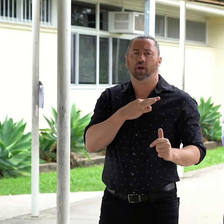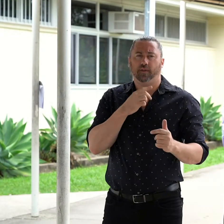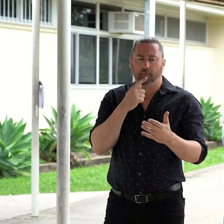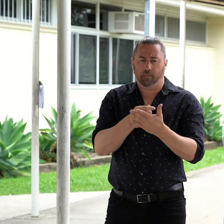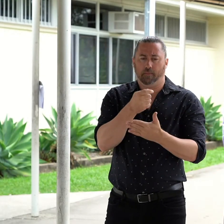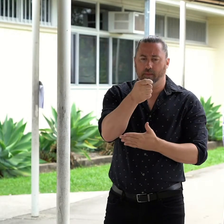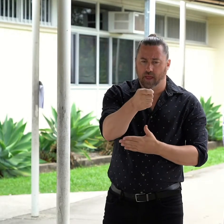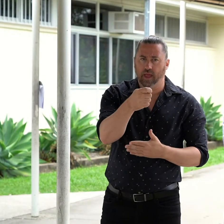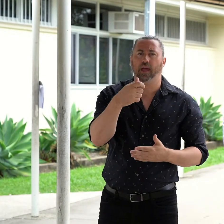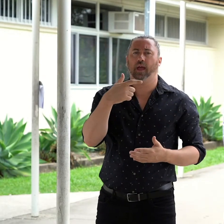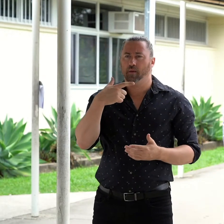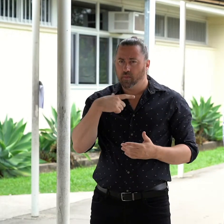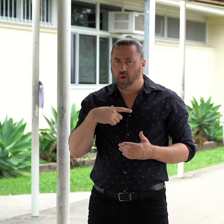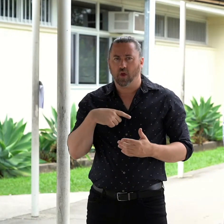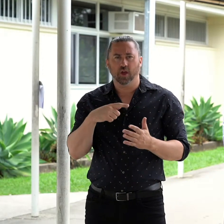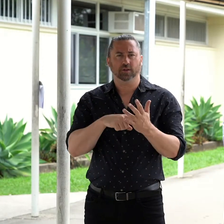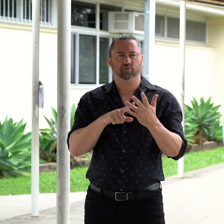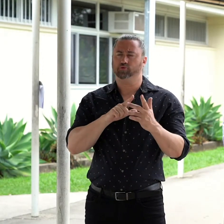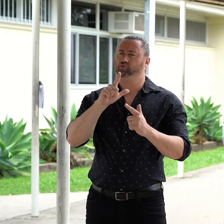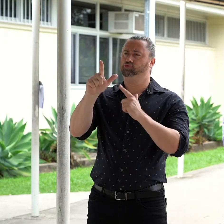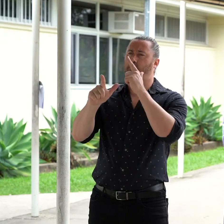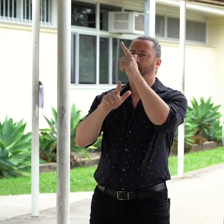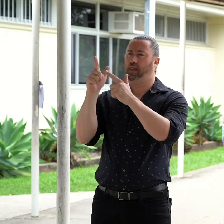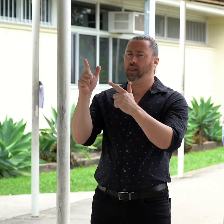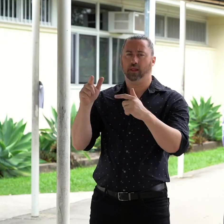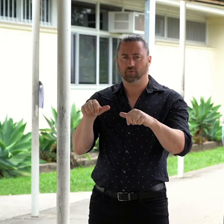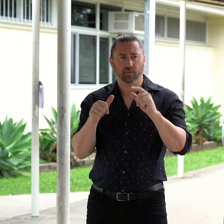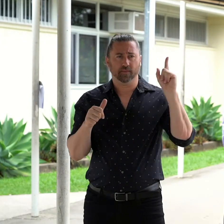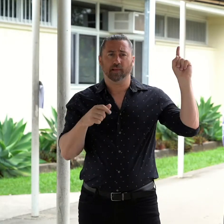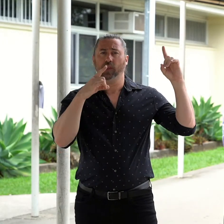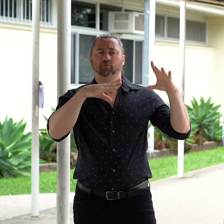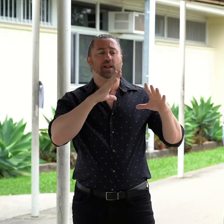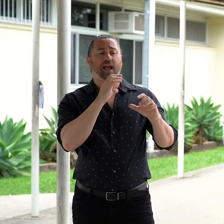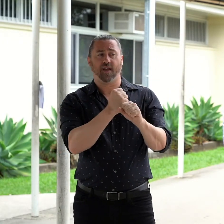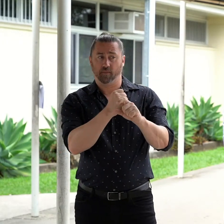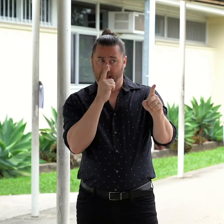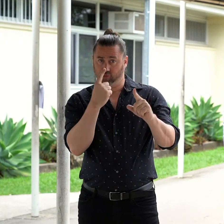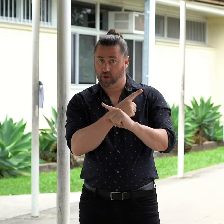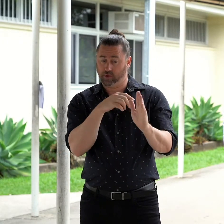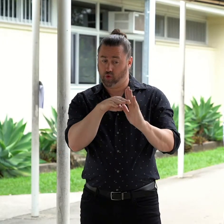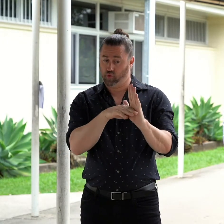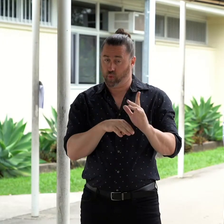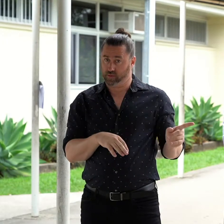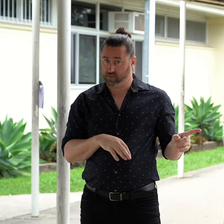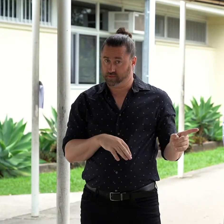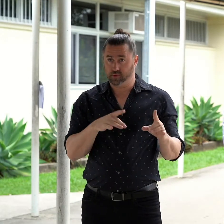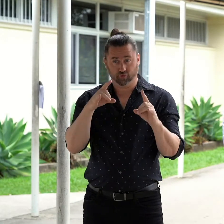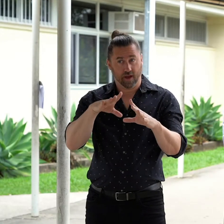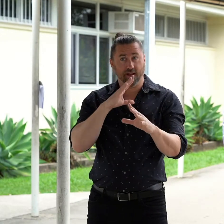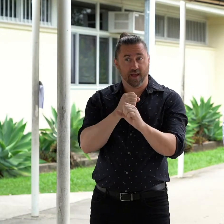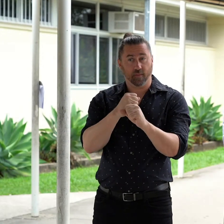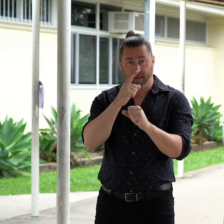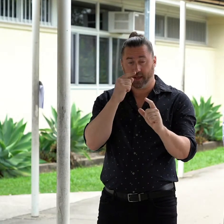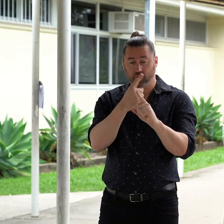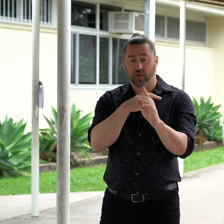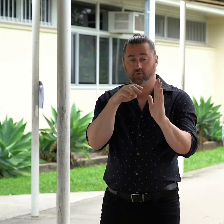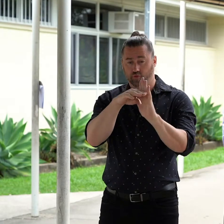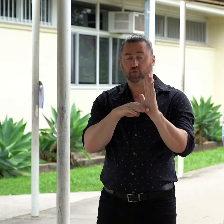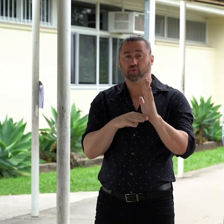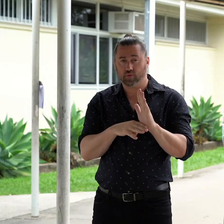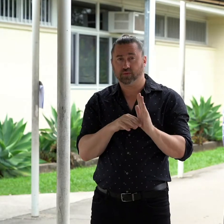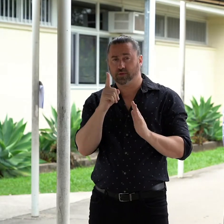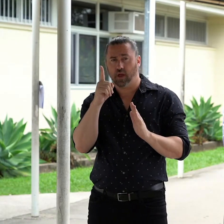is for a travel clearance. Yes, but the Commonwealth can change that. The Commonwealth can change on what terms the Medicare rebate